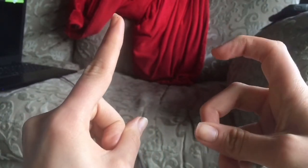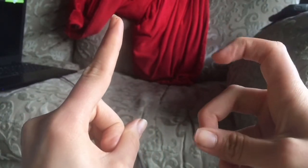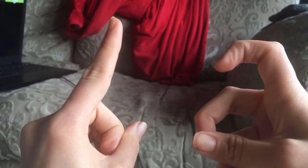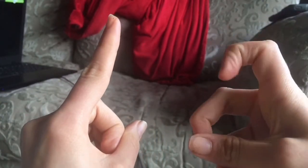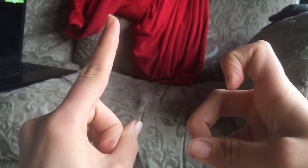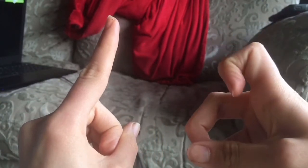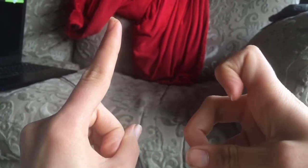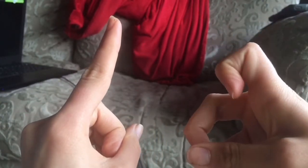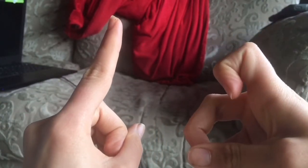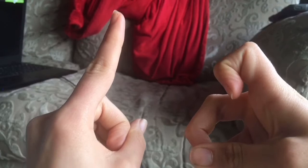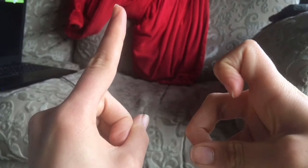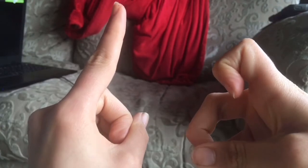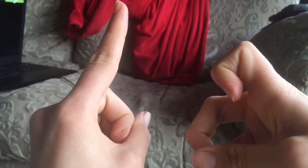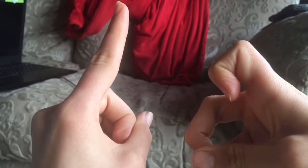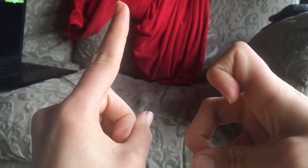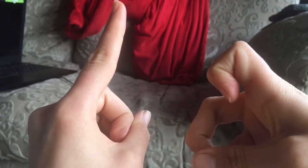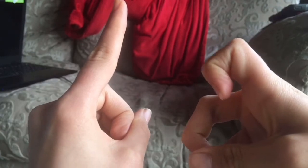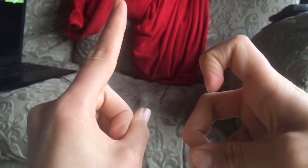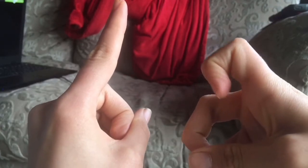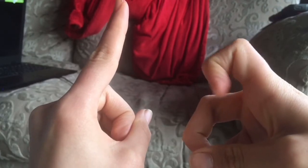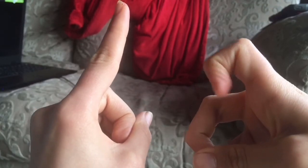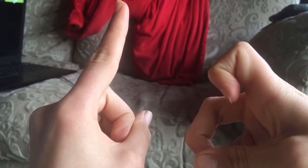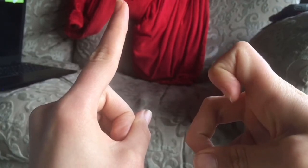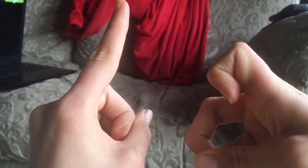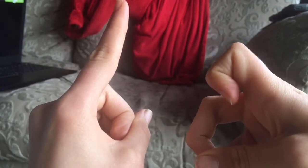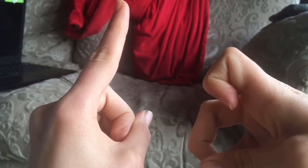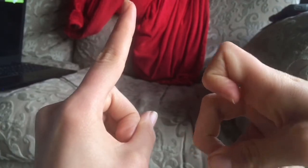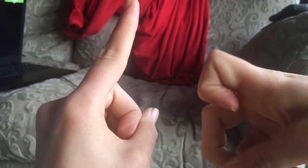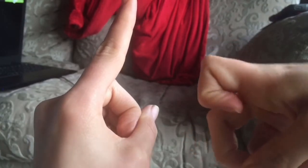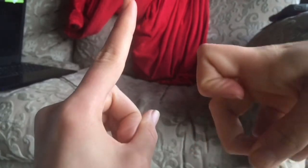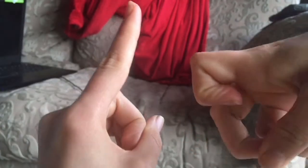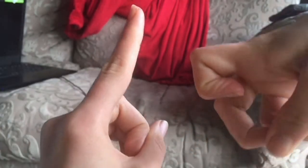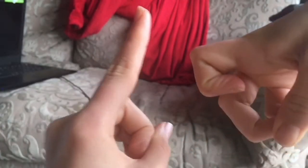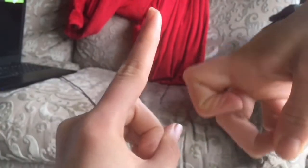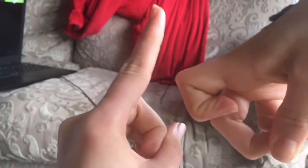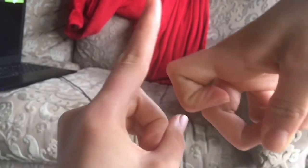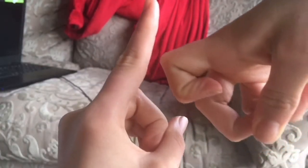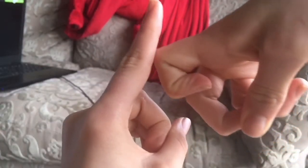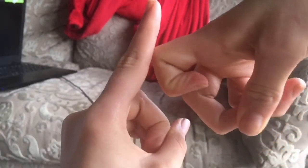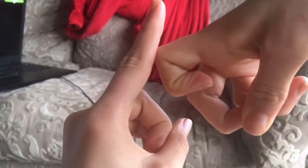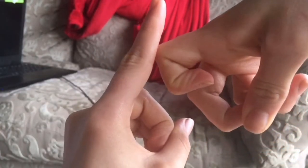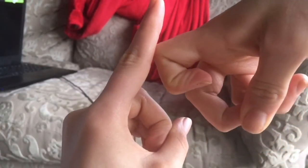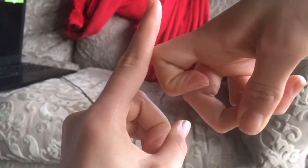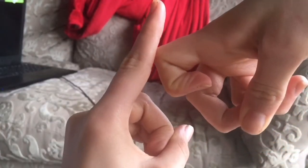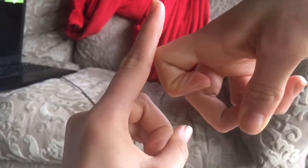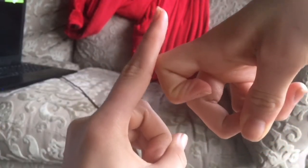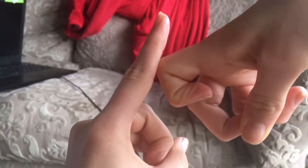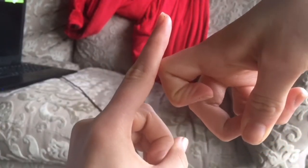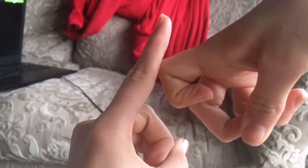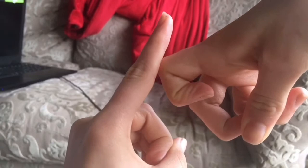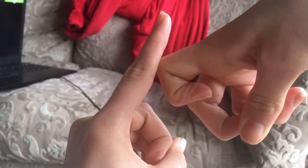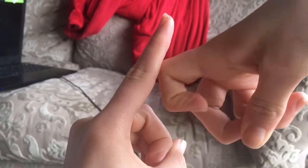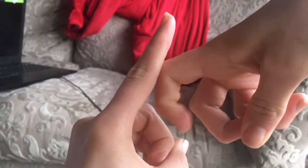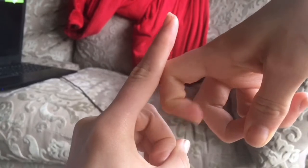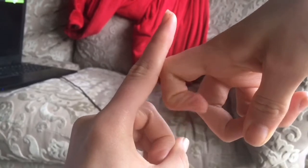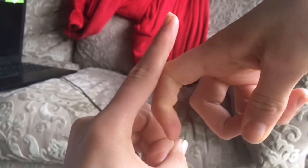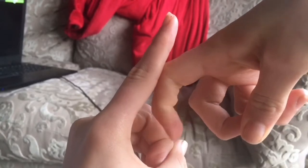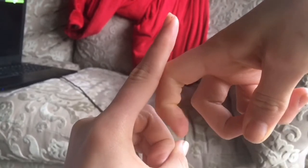going to curl up this pointing finger, our right hand's pointing finger, and then put it on the left hand like this, so it looks like a kicking